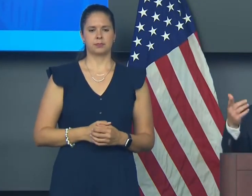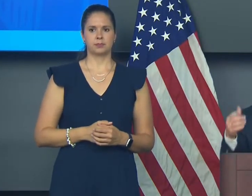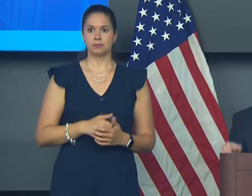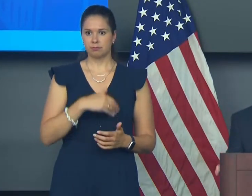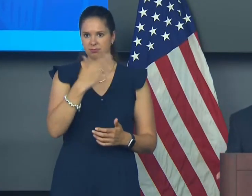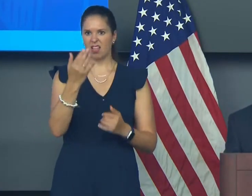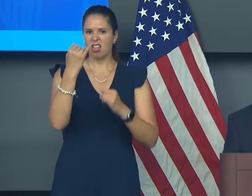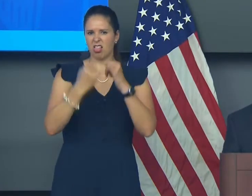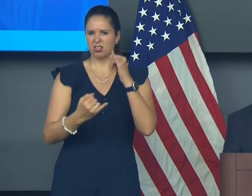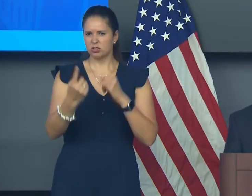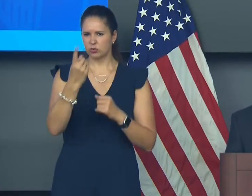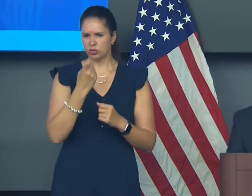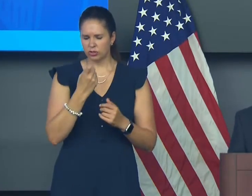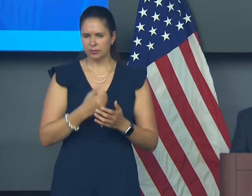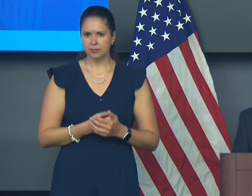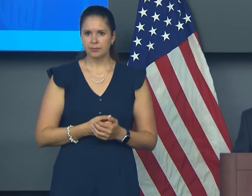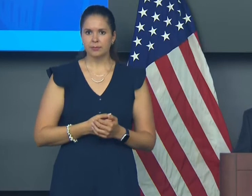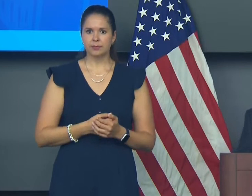Yeah, last question, please.